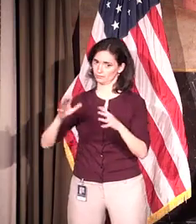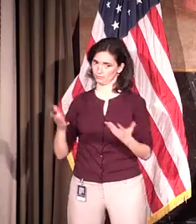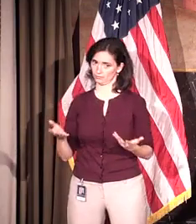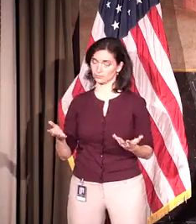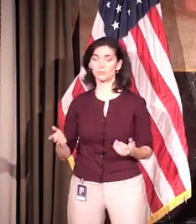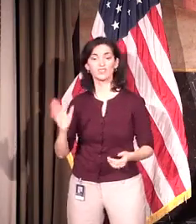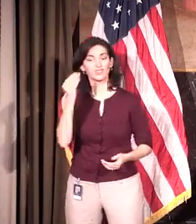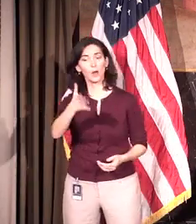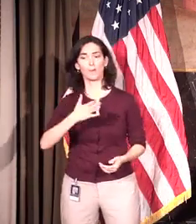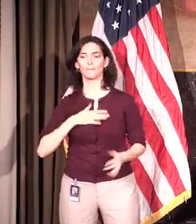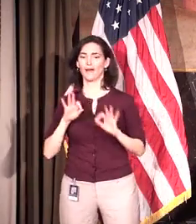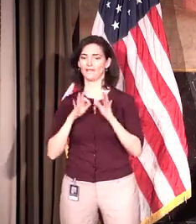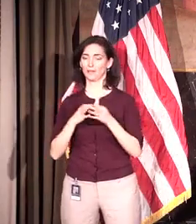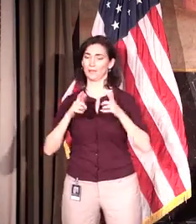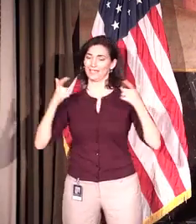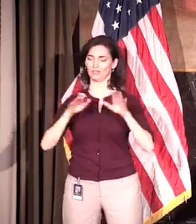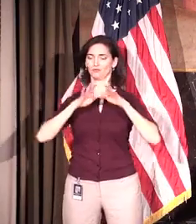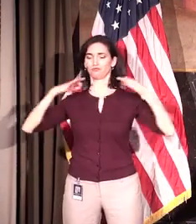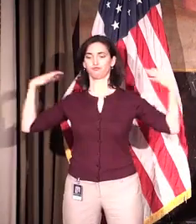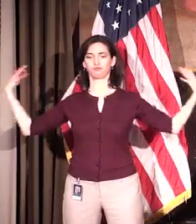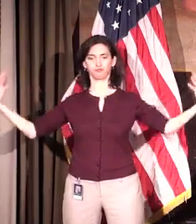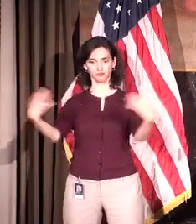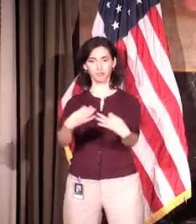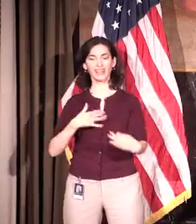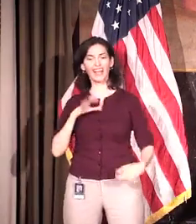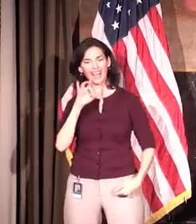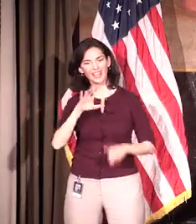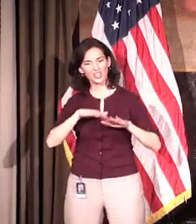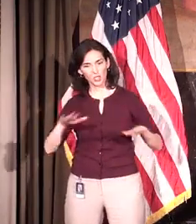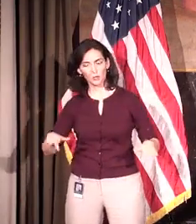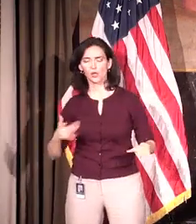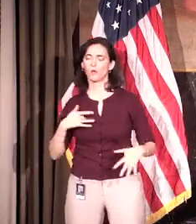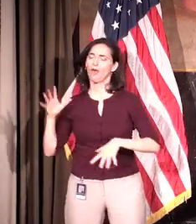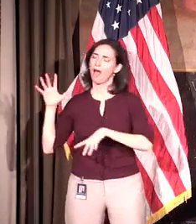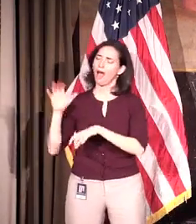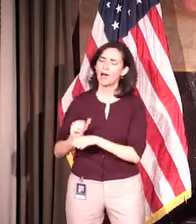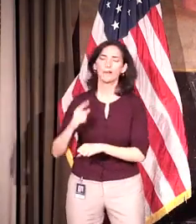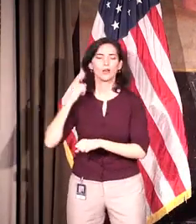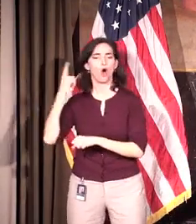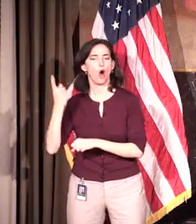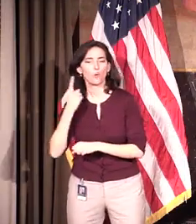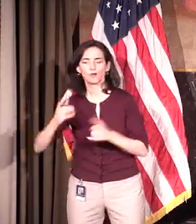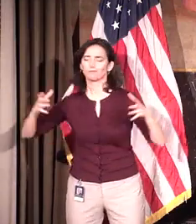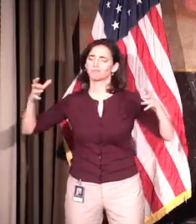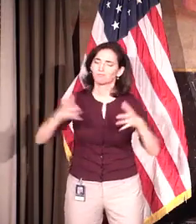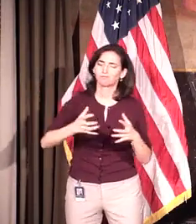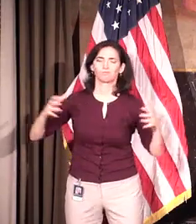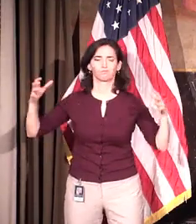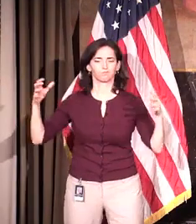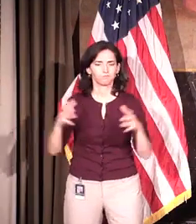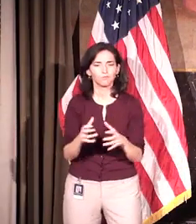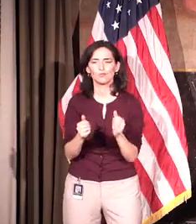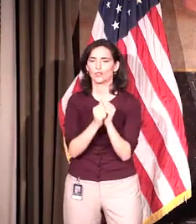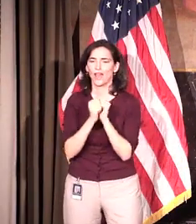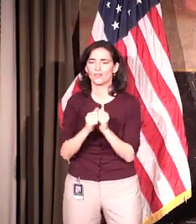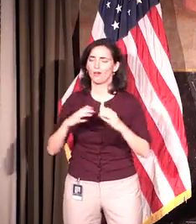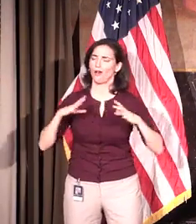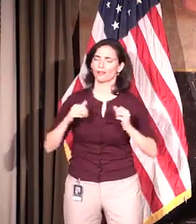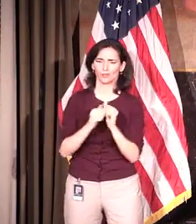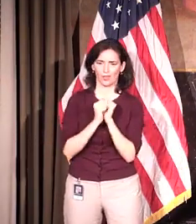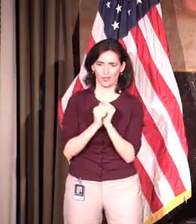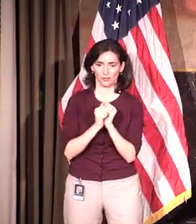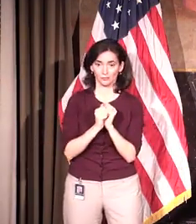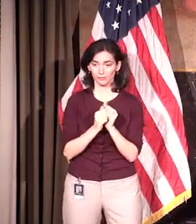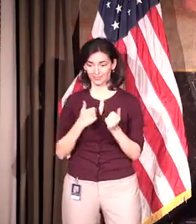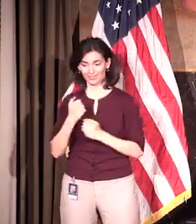come from a very large family. There were 8 children in my family. We're accustomed to always getting together for our holidays. My